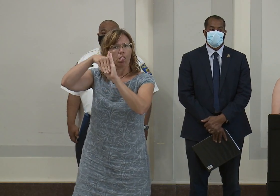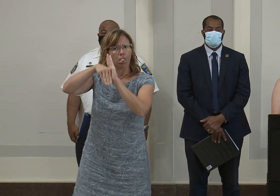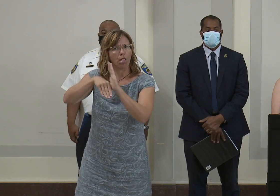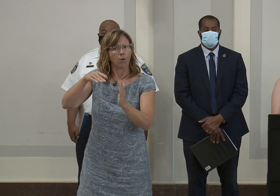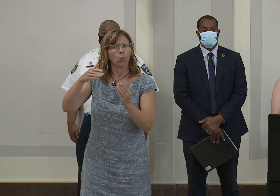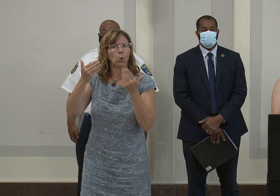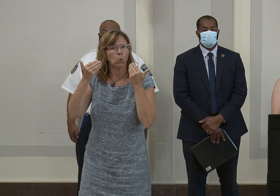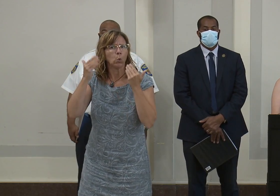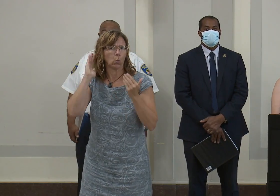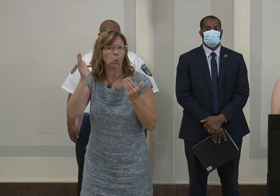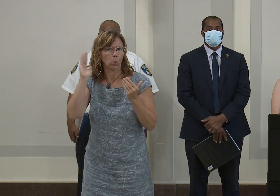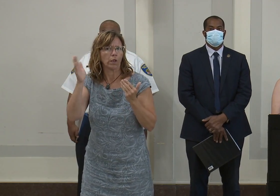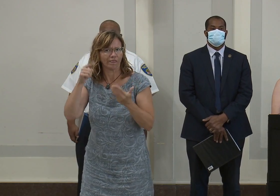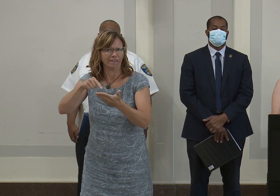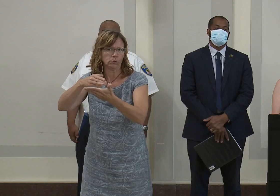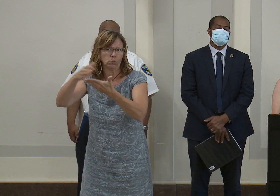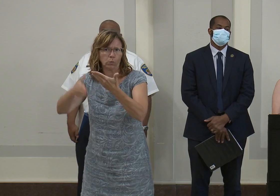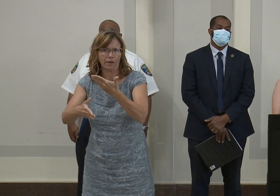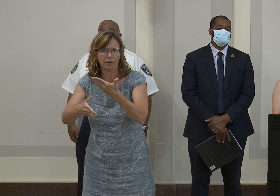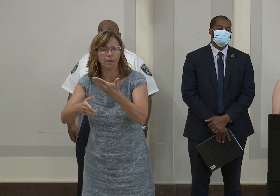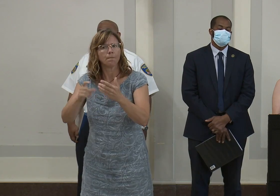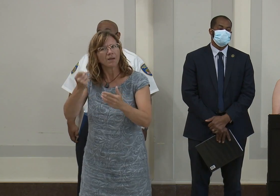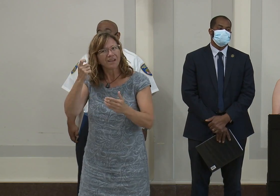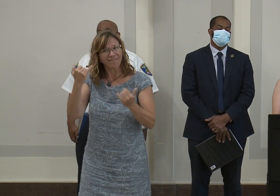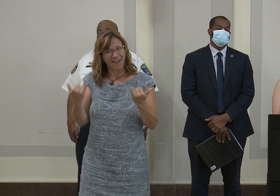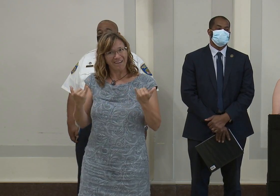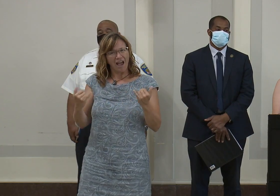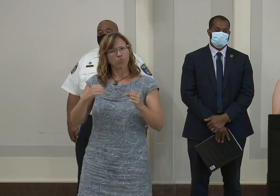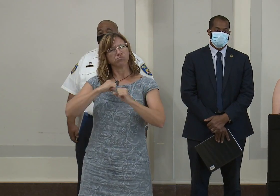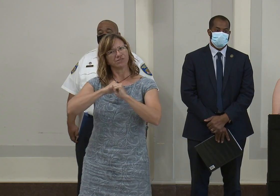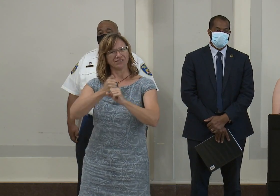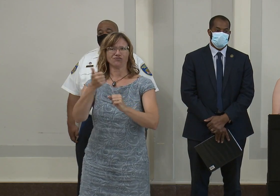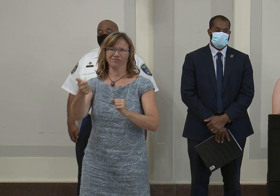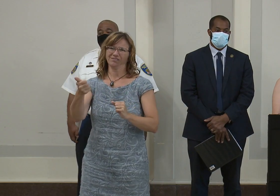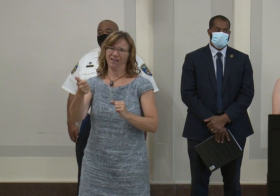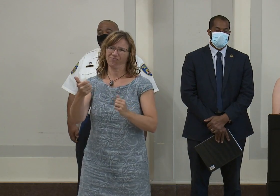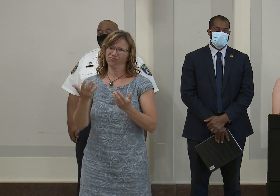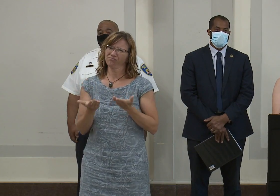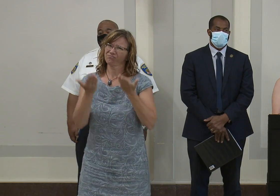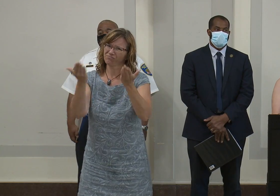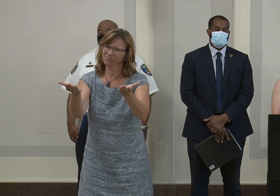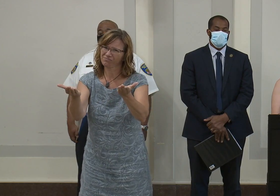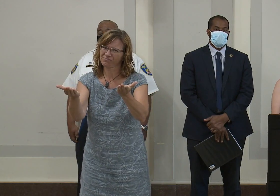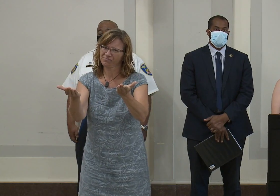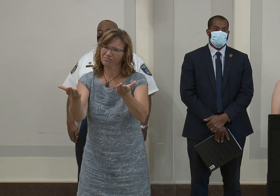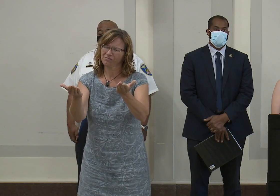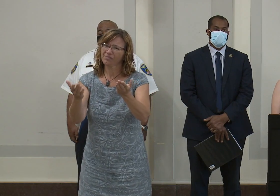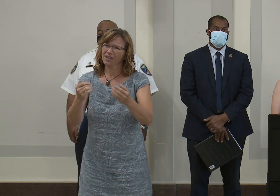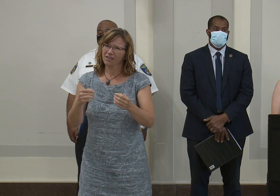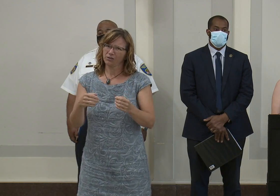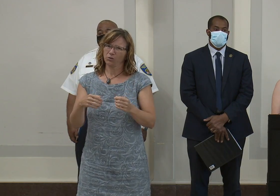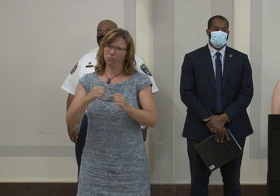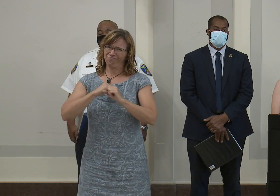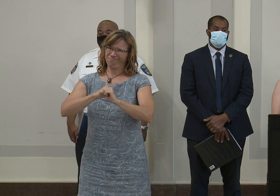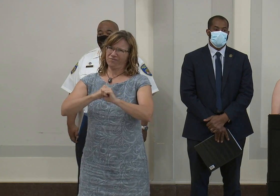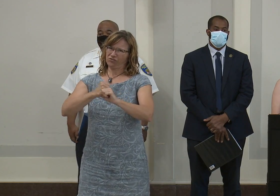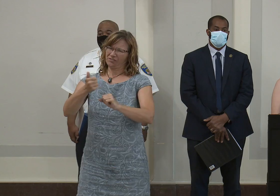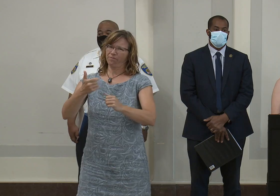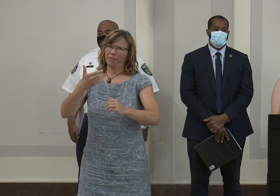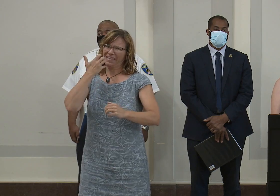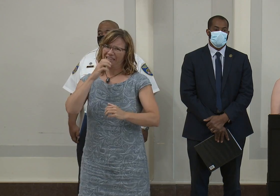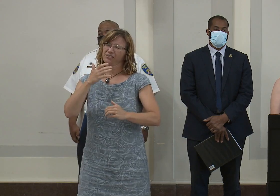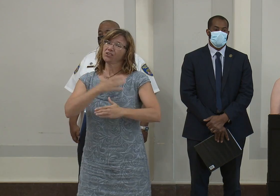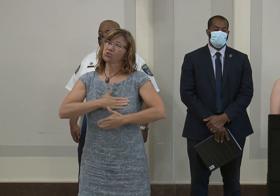to protect themselves from the heat and enjoy the weekend safely. Heat is one of the leading weather-related killers in the United